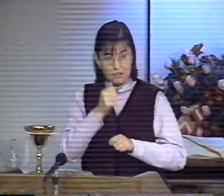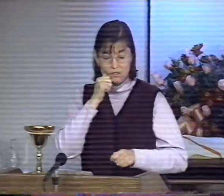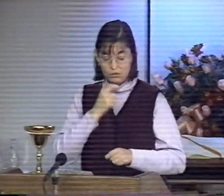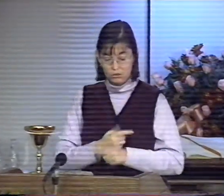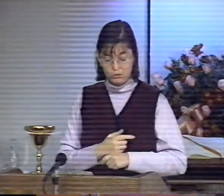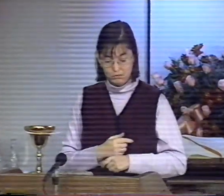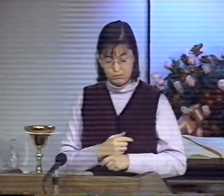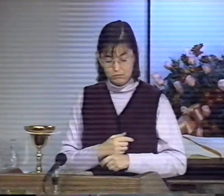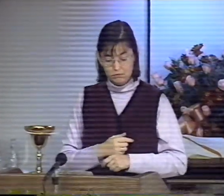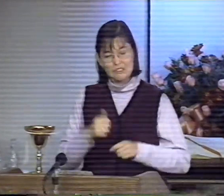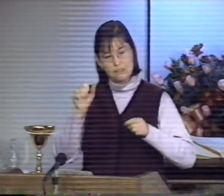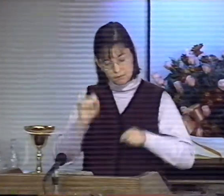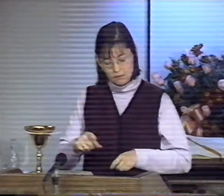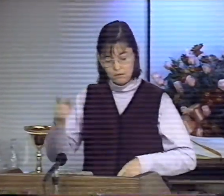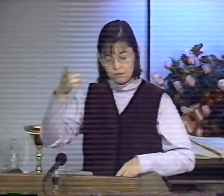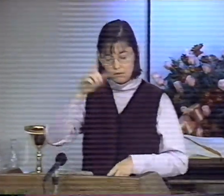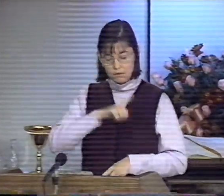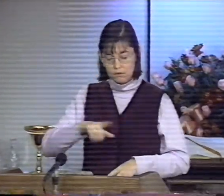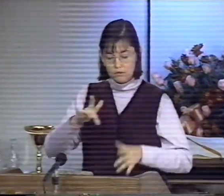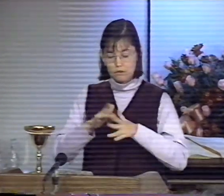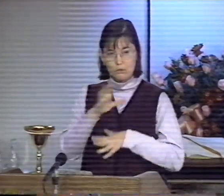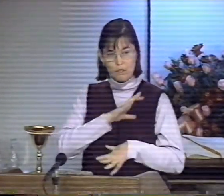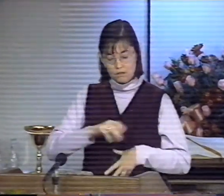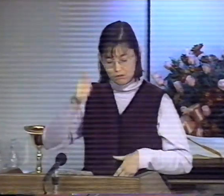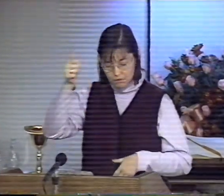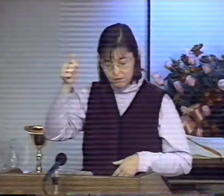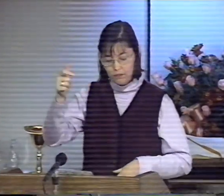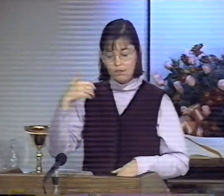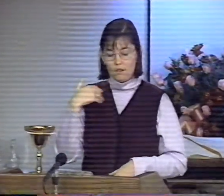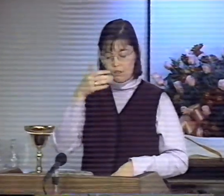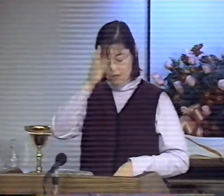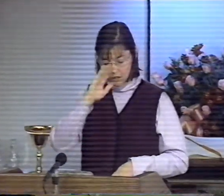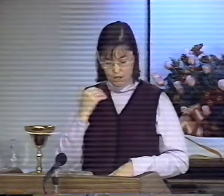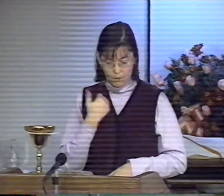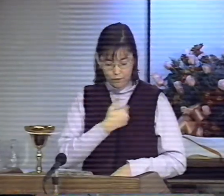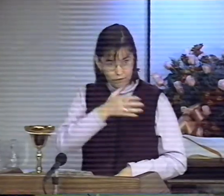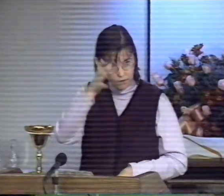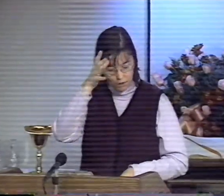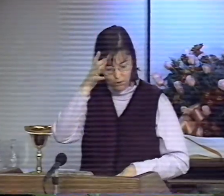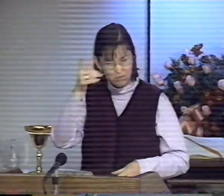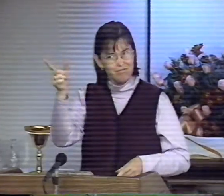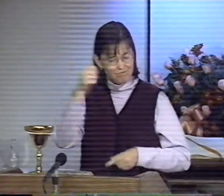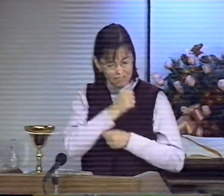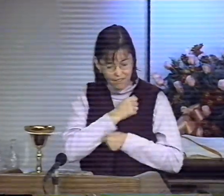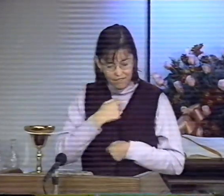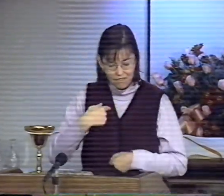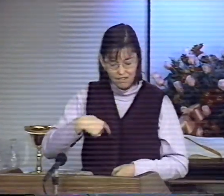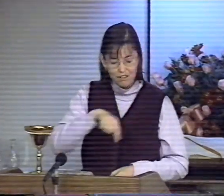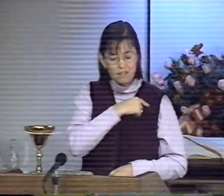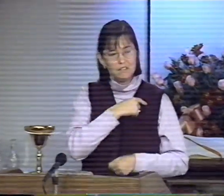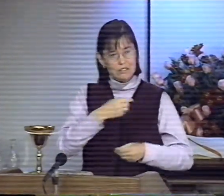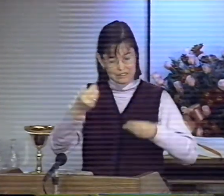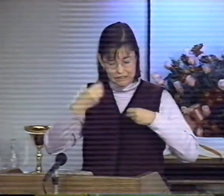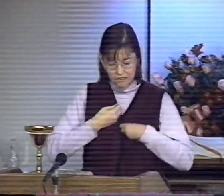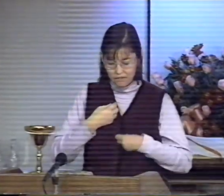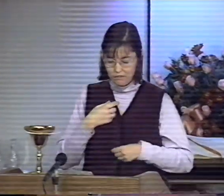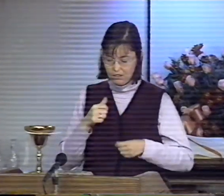Brothers and sisters, may our Lord Jesus Christ himself and God our Father, who has loved us and given